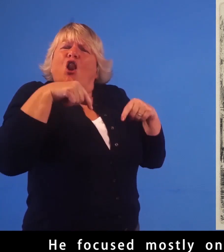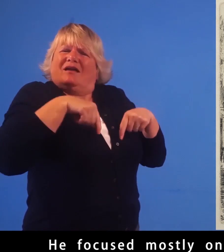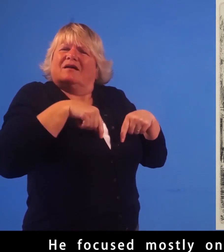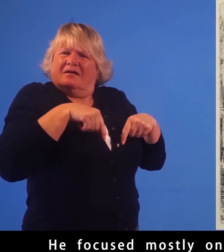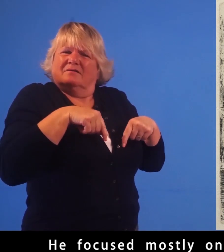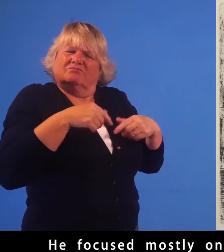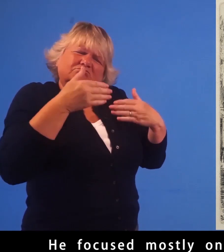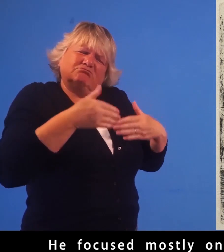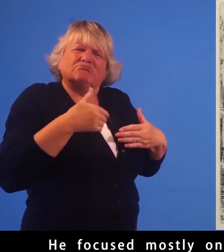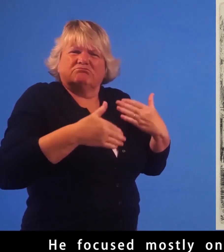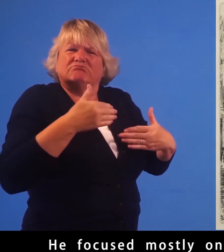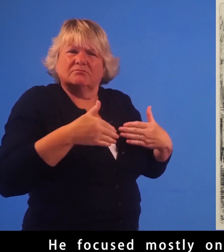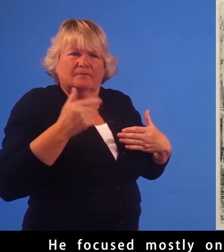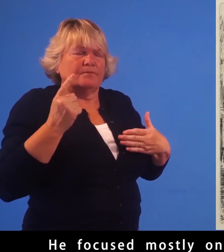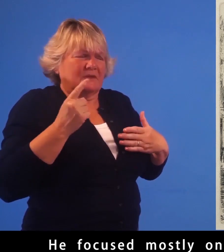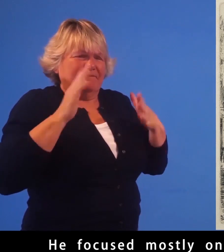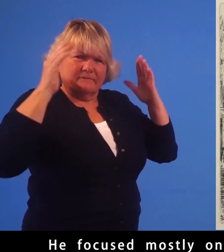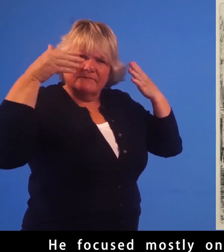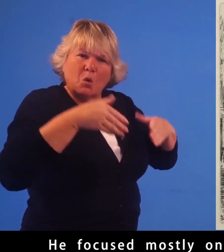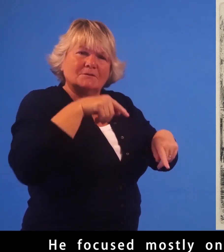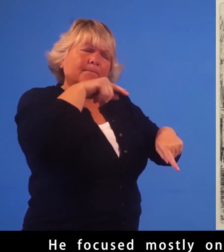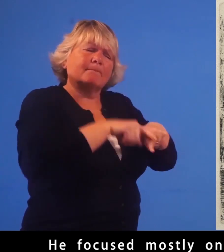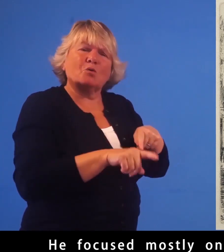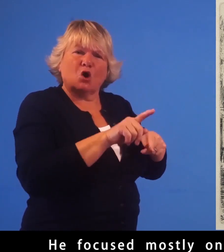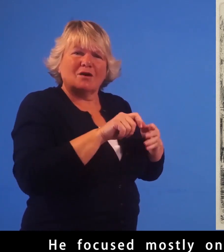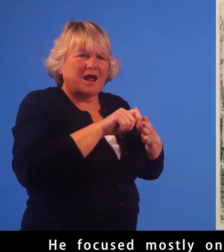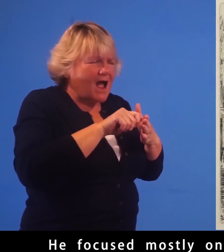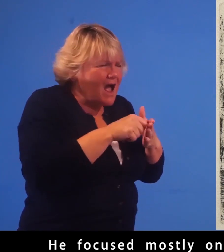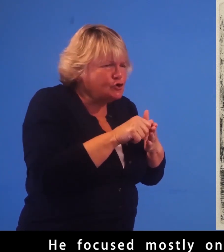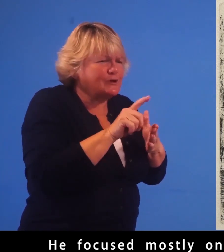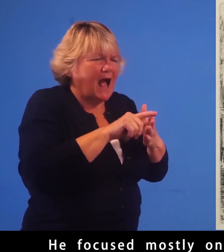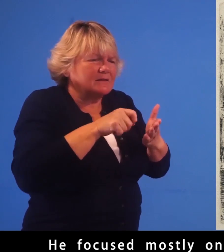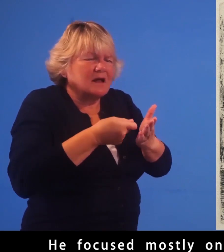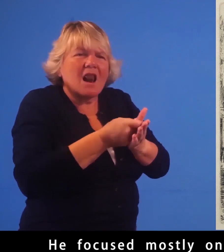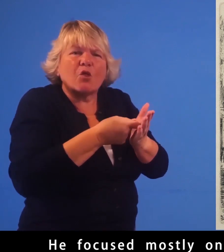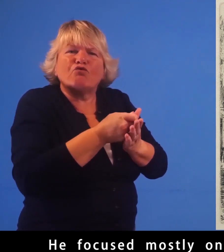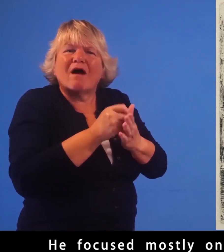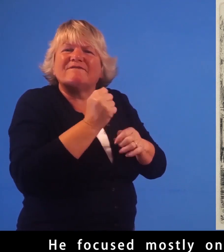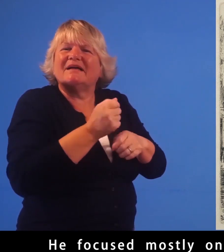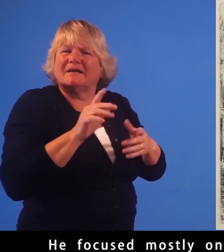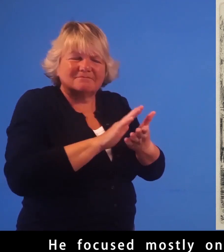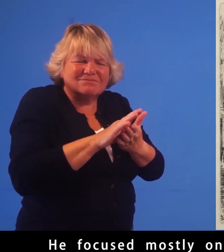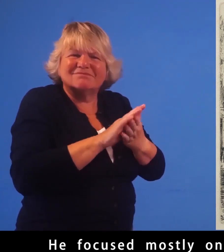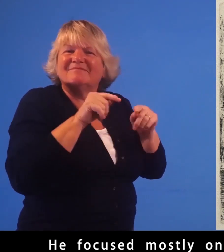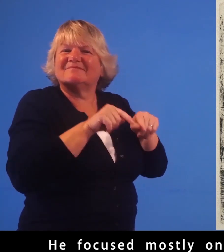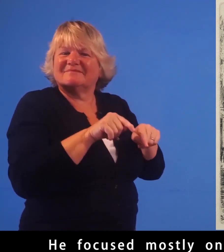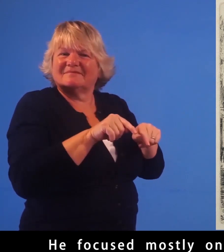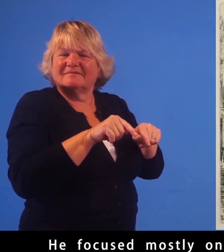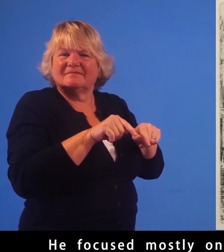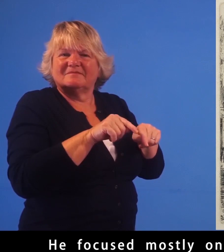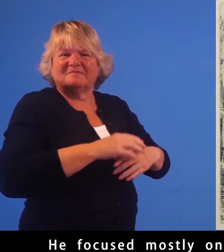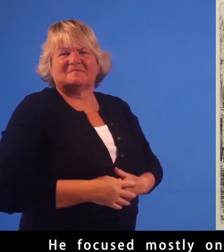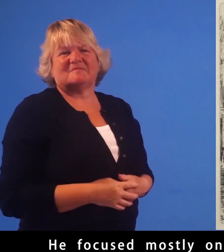He focused mostly on etching and lithography during the early stages of his career.